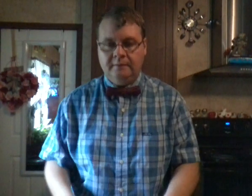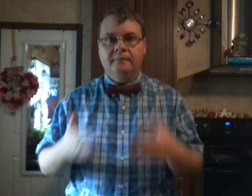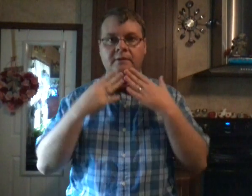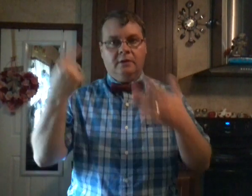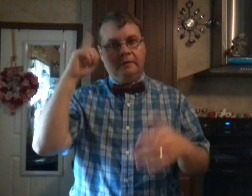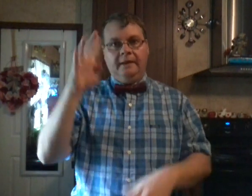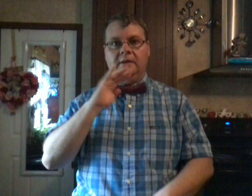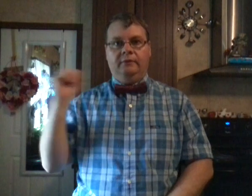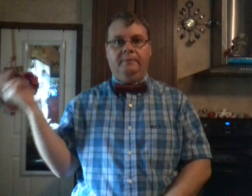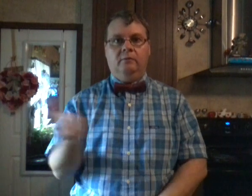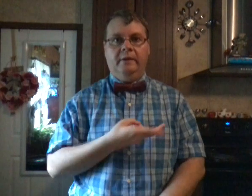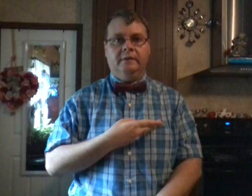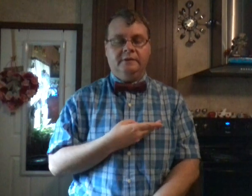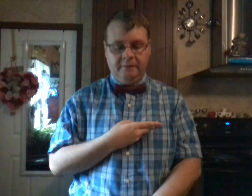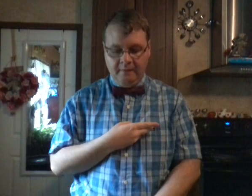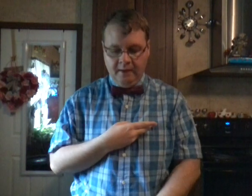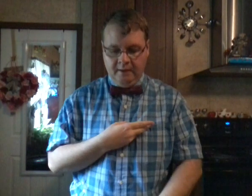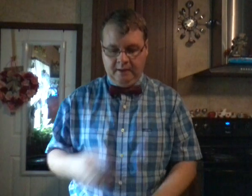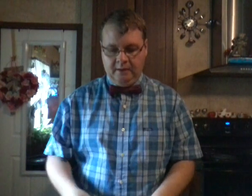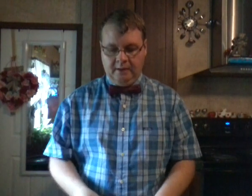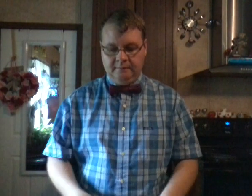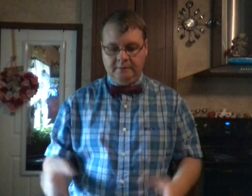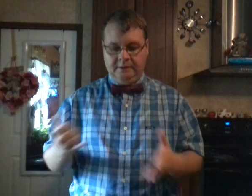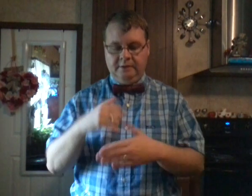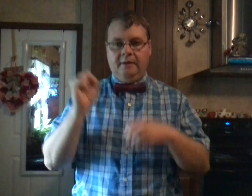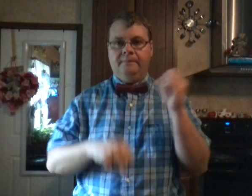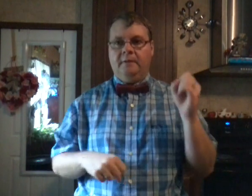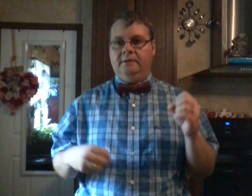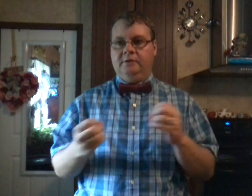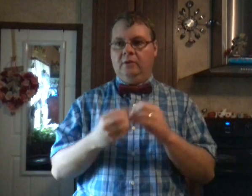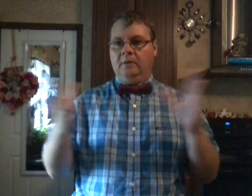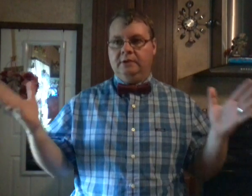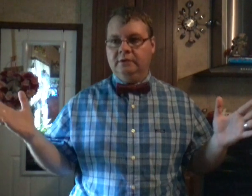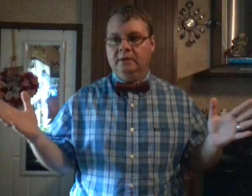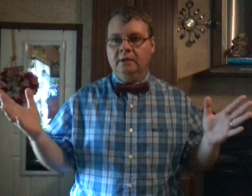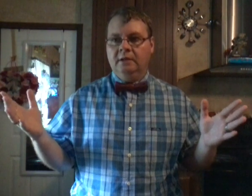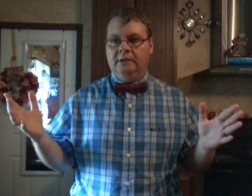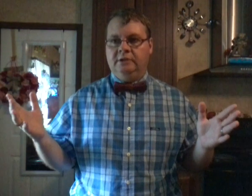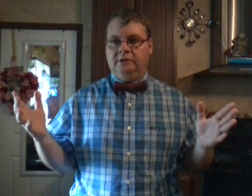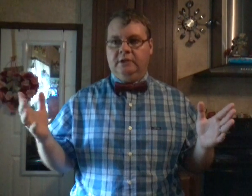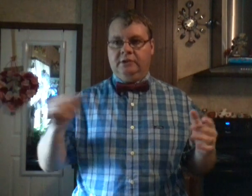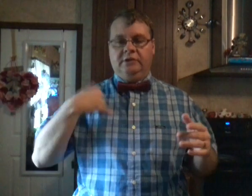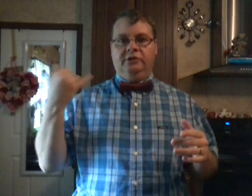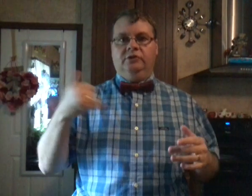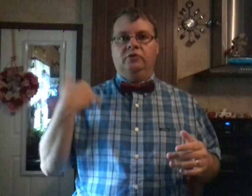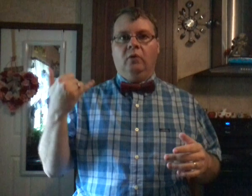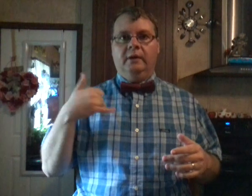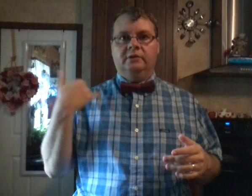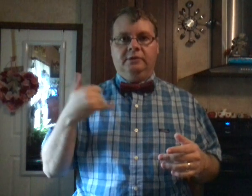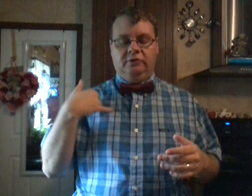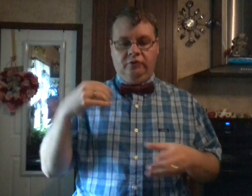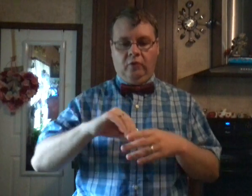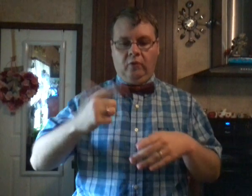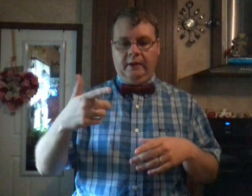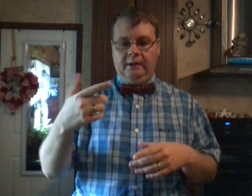And so thank you for being with us and it's so much it's just such a joy so much joy